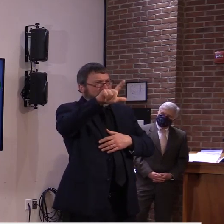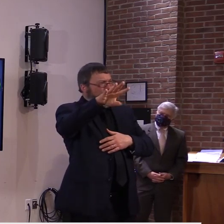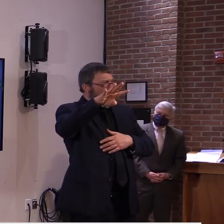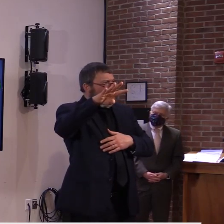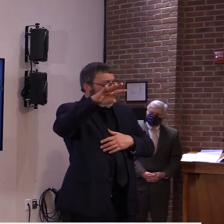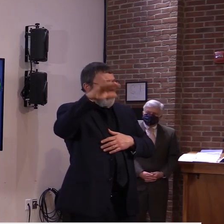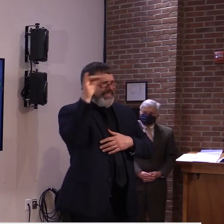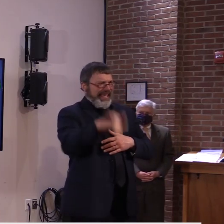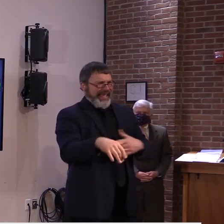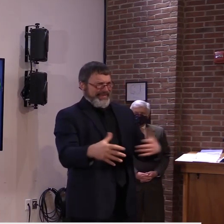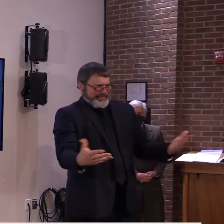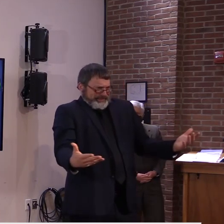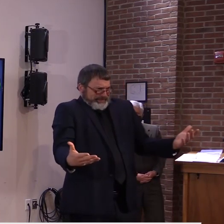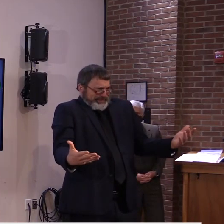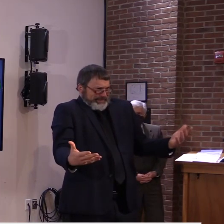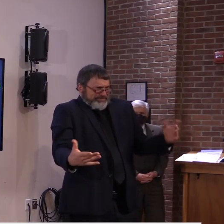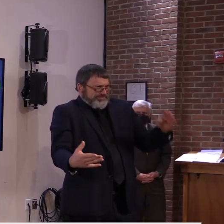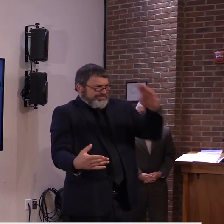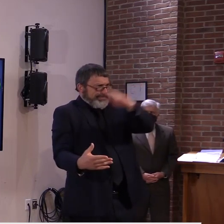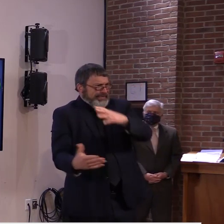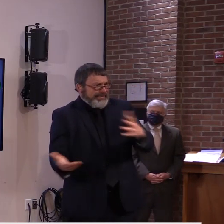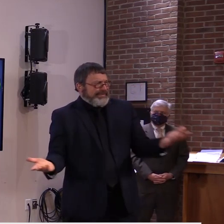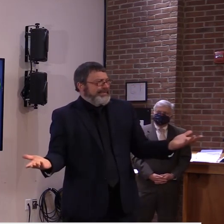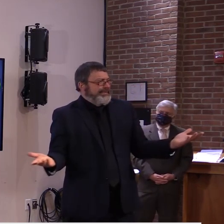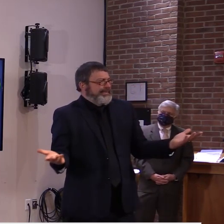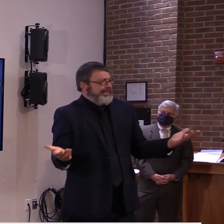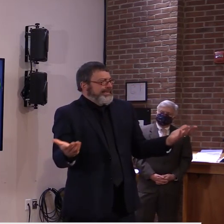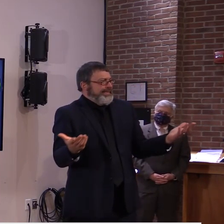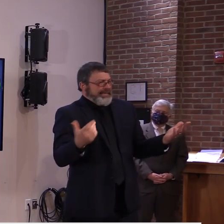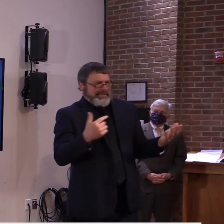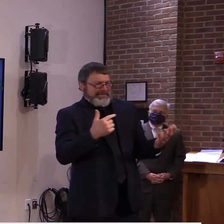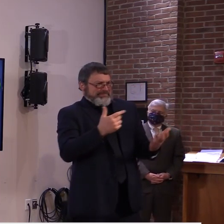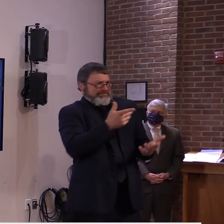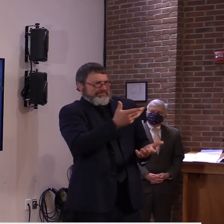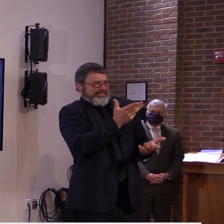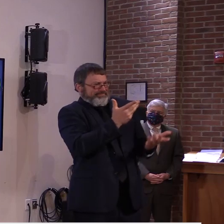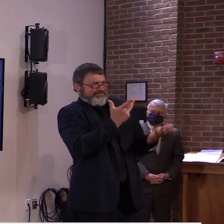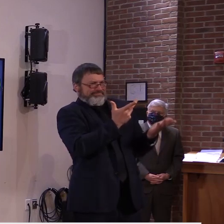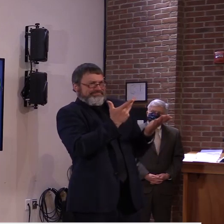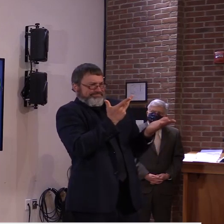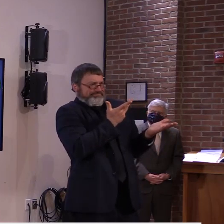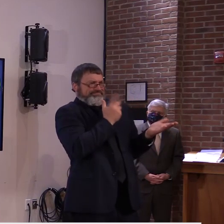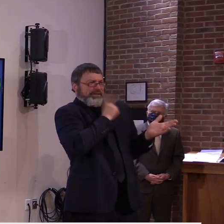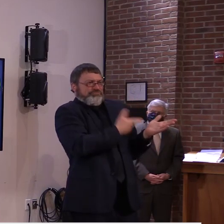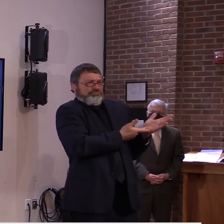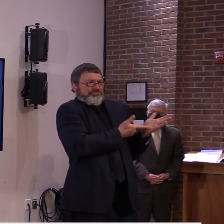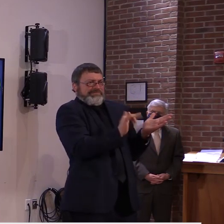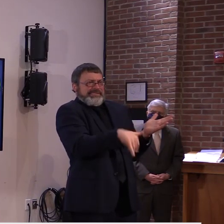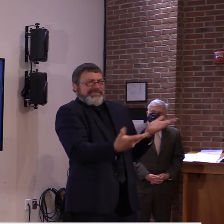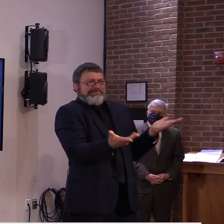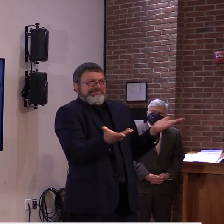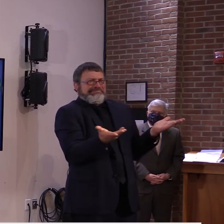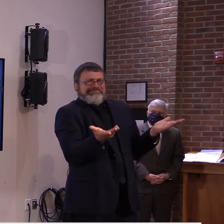Dr. Levine had said, we had over 200 cases yesterday, and then we